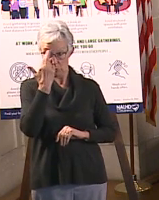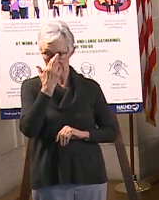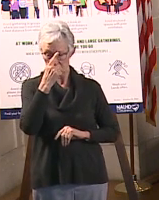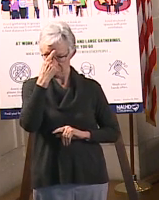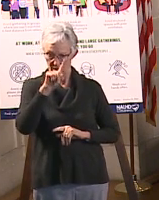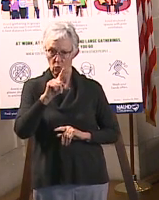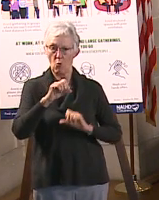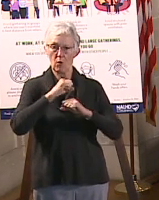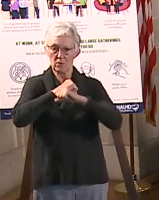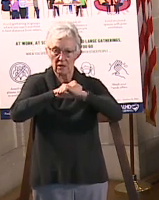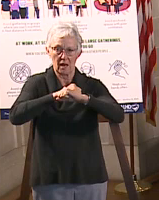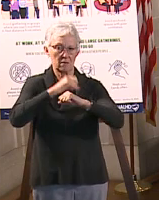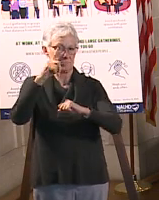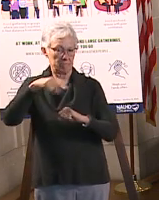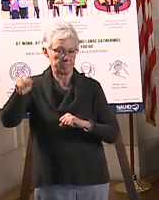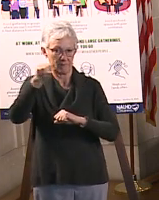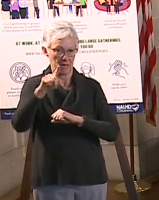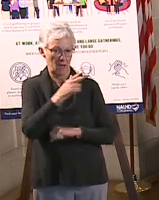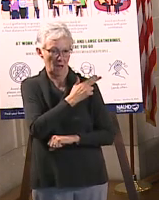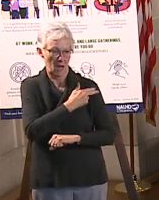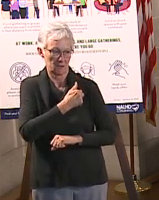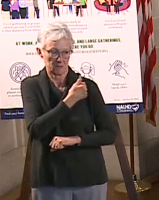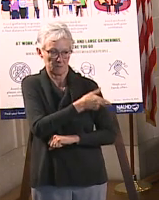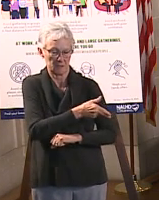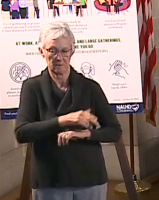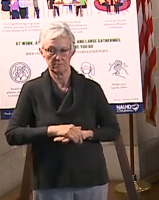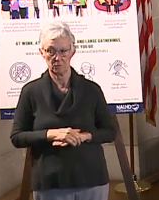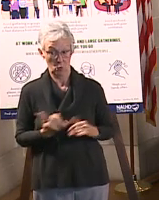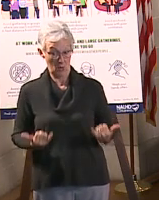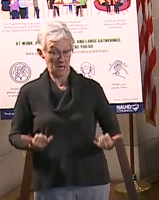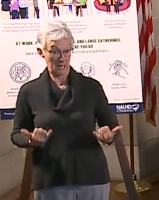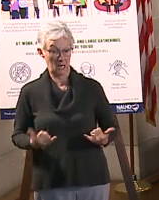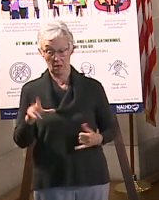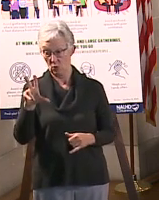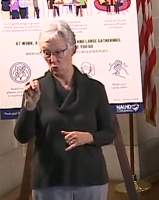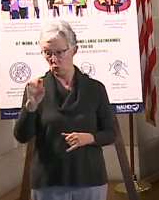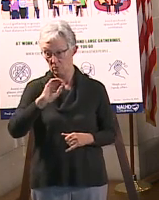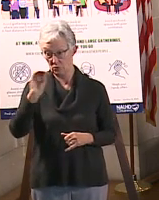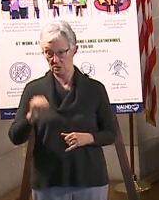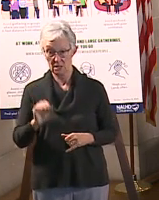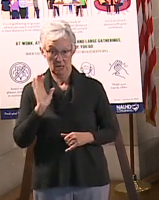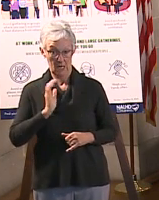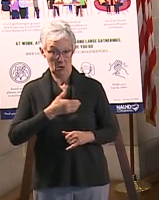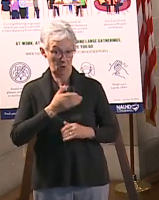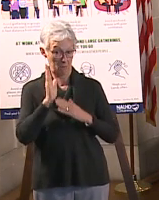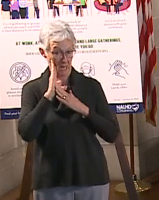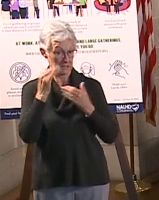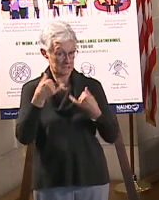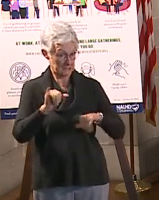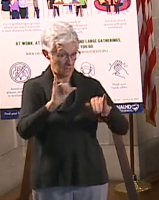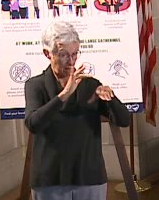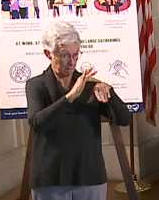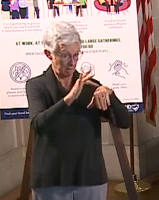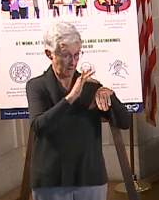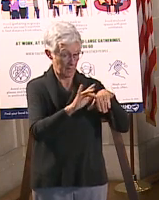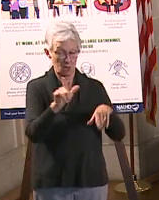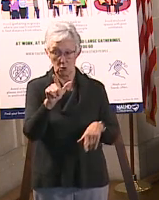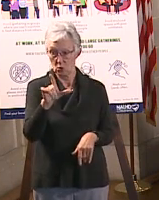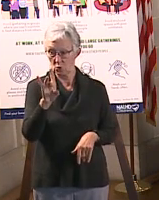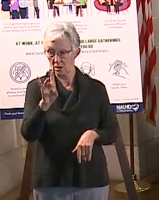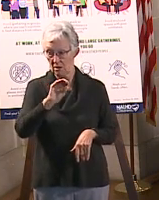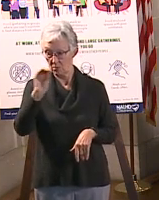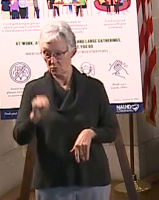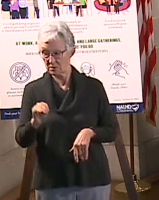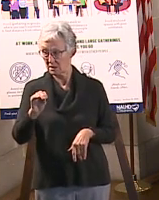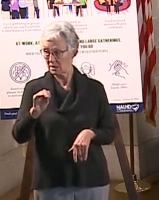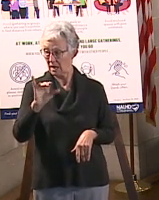state. Right now, we're at 30% of our hospital beds are available, 28% of our ICU beds are available, and 72% of